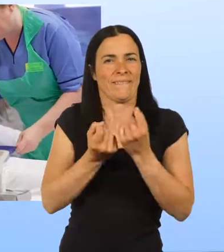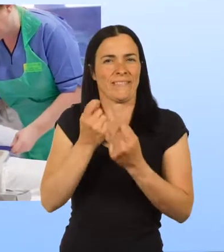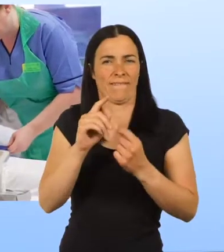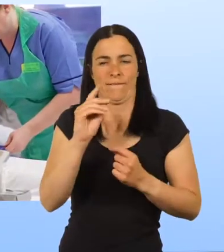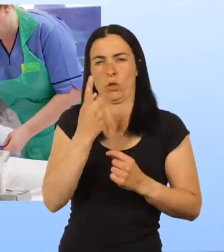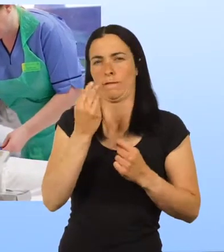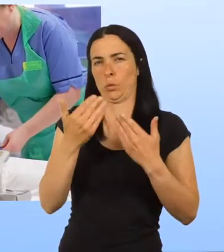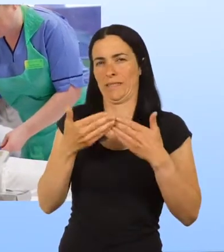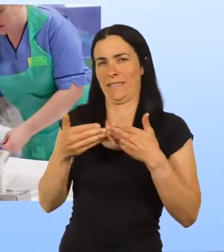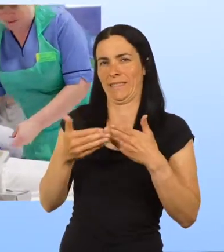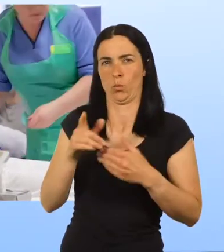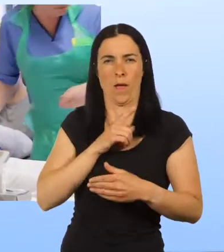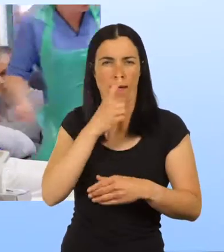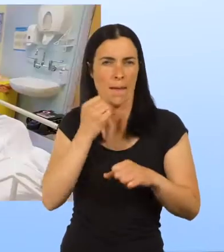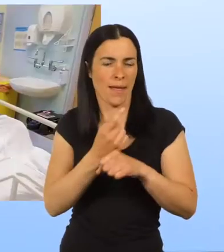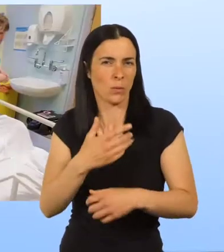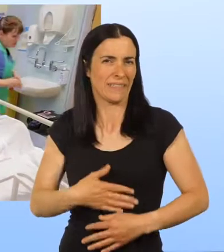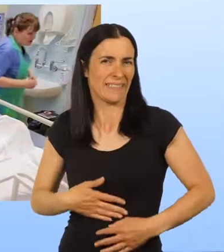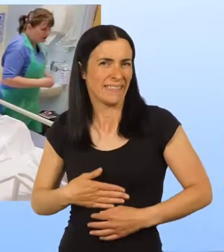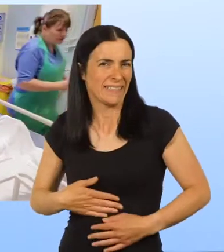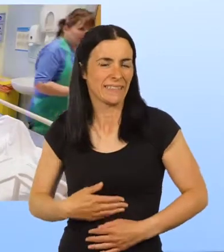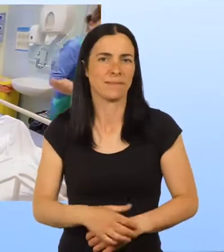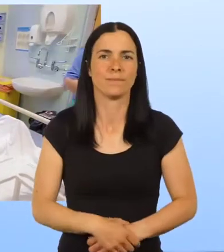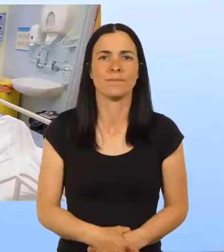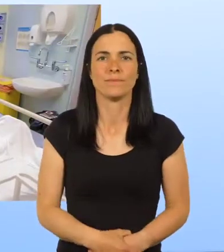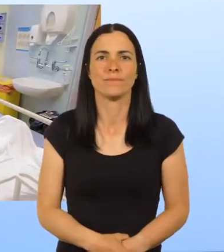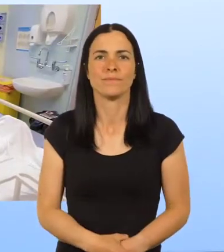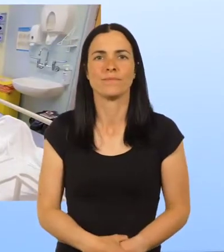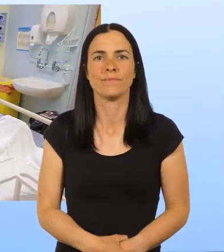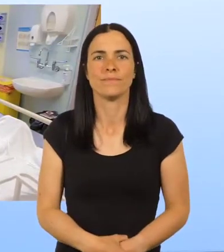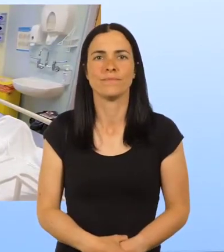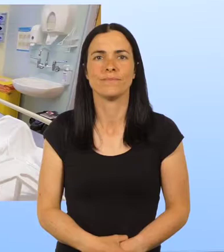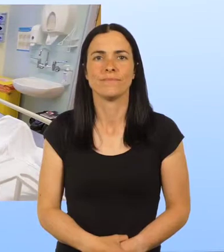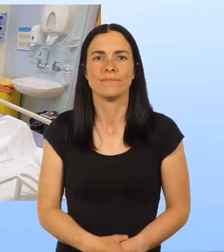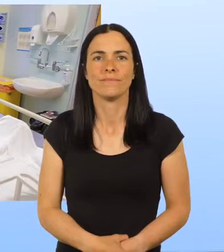drinks for the first few days, as this can cause discomfort due to gas in your tummy.